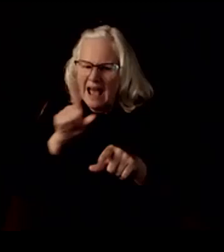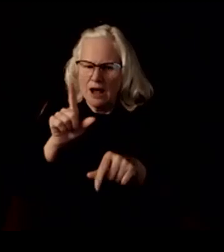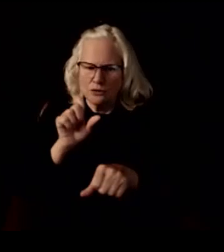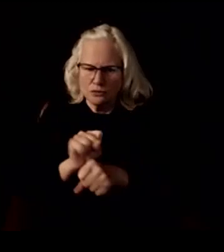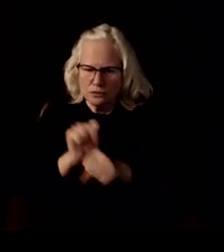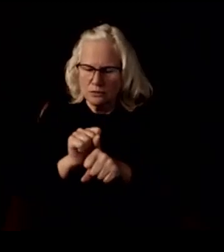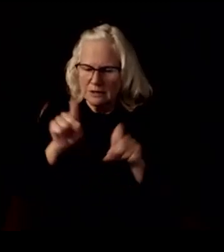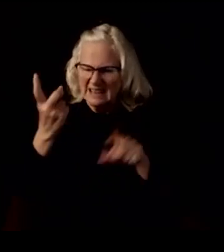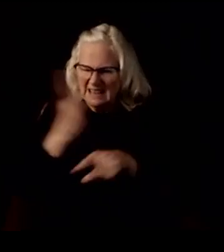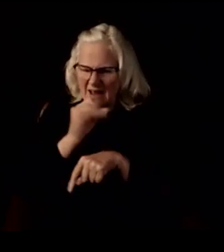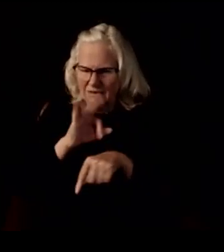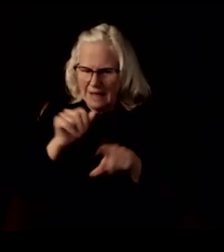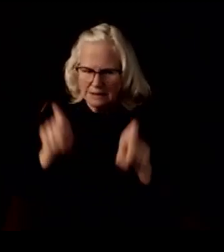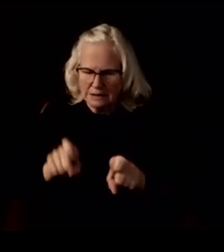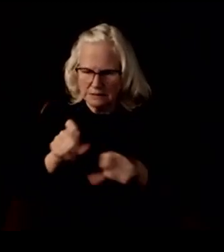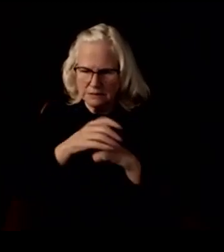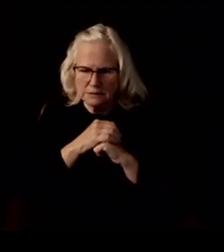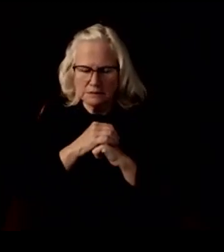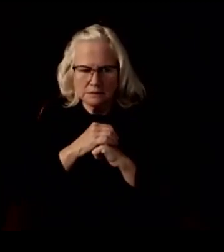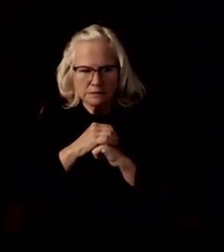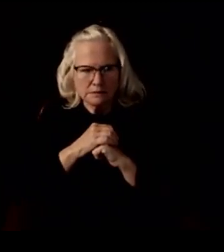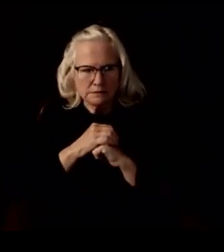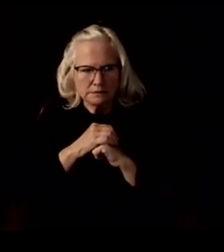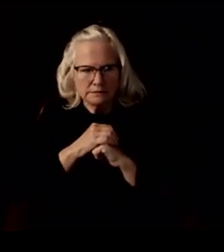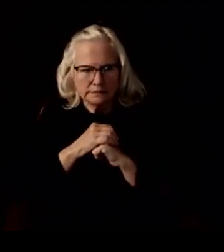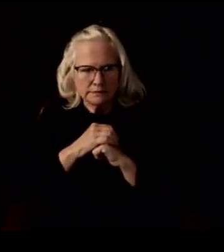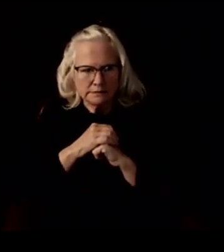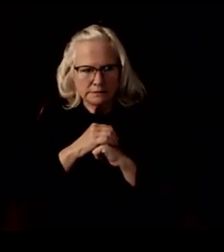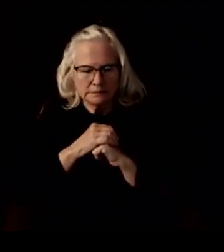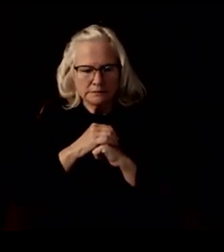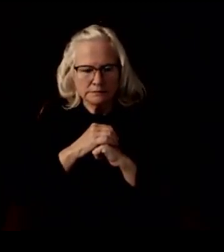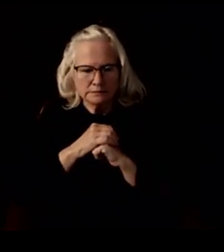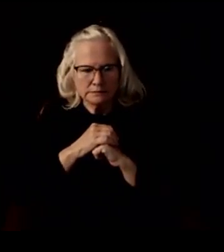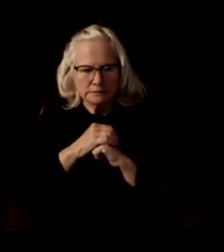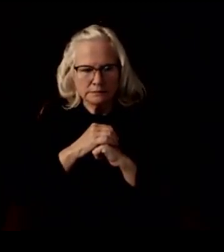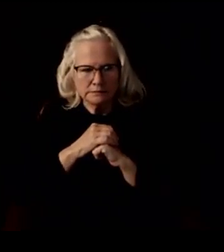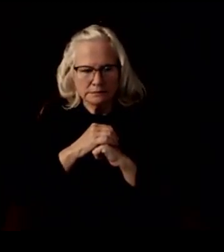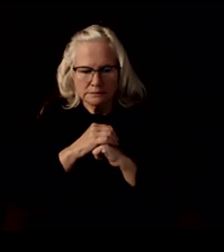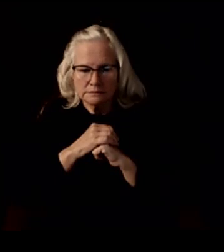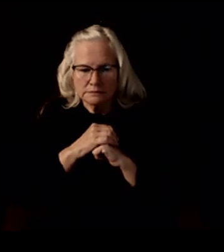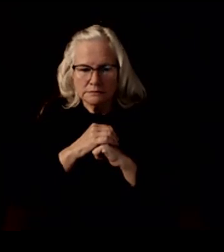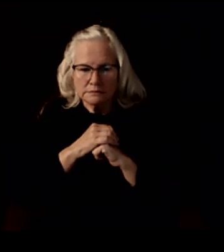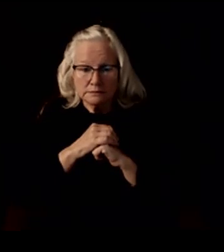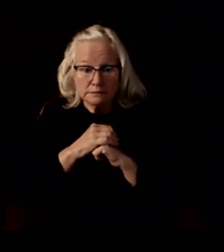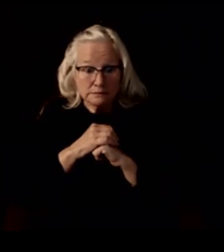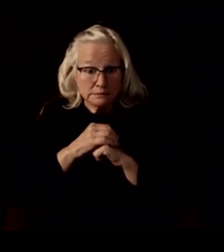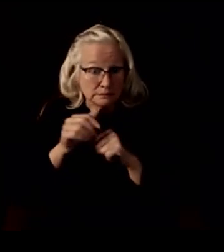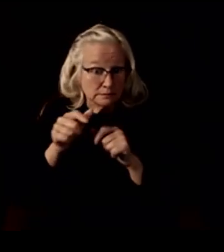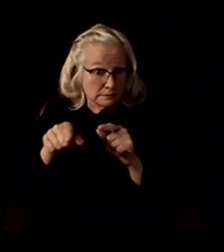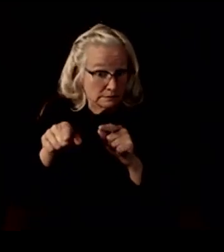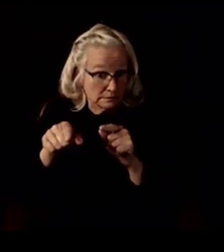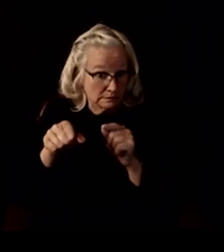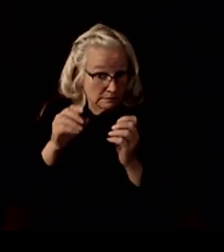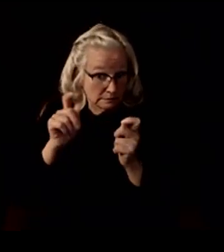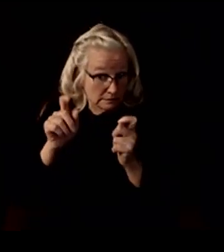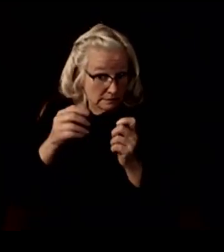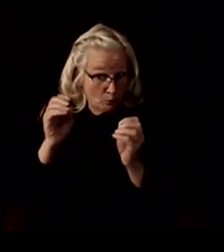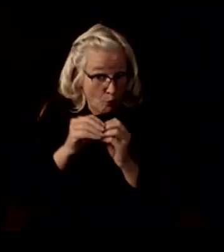Very good. Thank you so much. I appreciate it. Any other thoughts on this particular situation? Nope, that's it. Thank